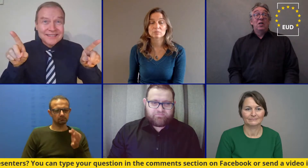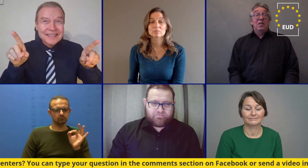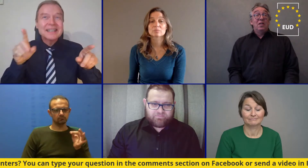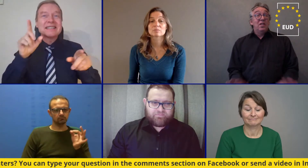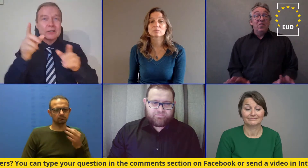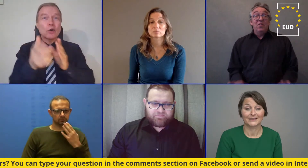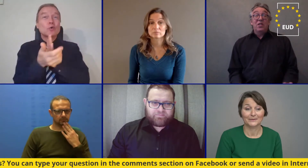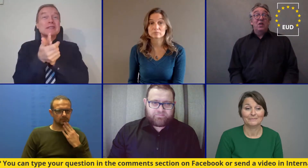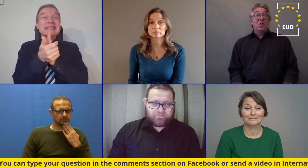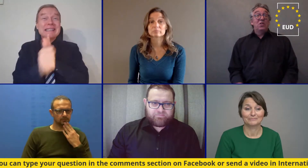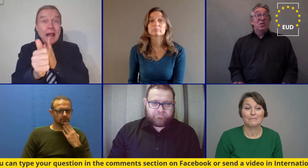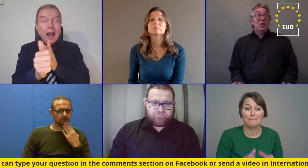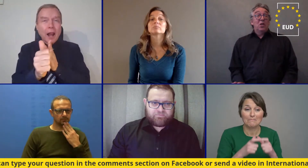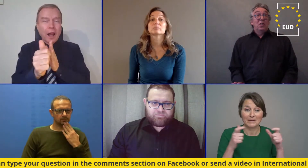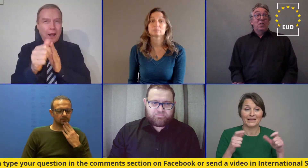They're different skills,